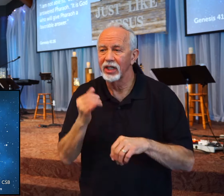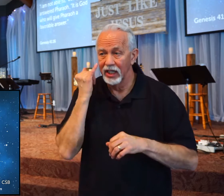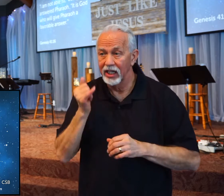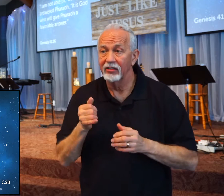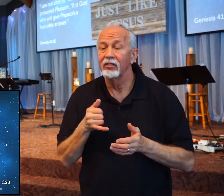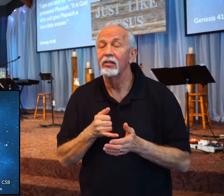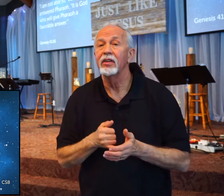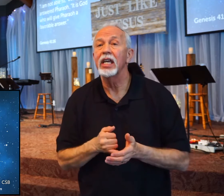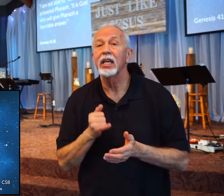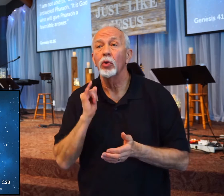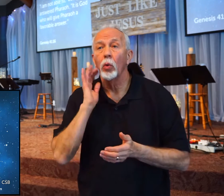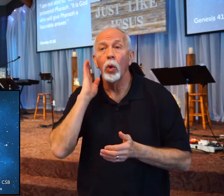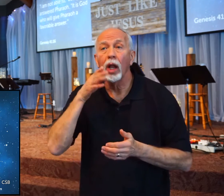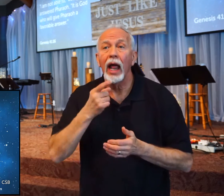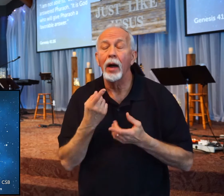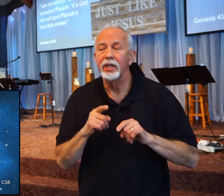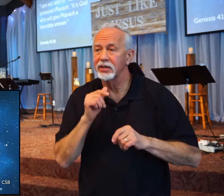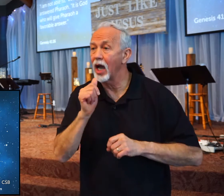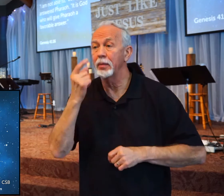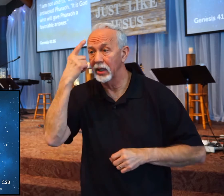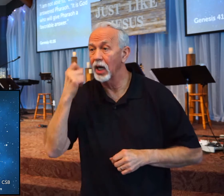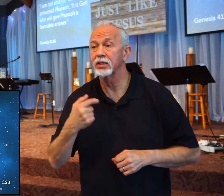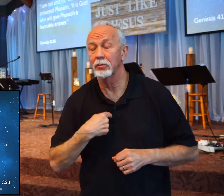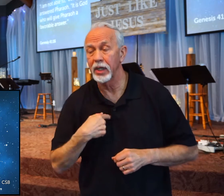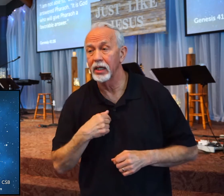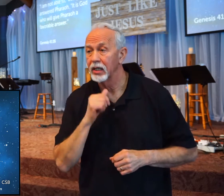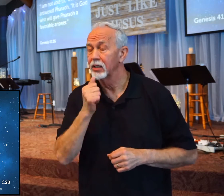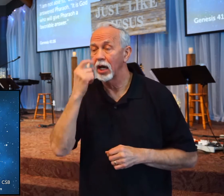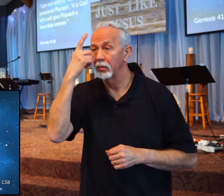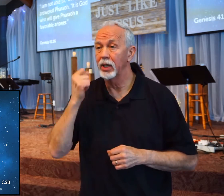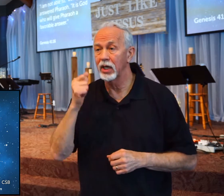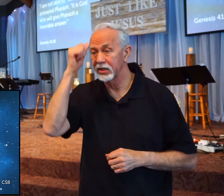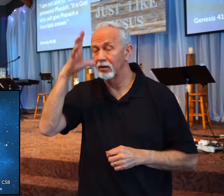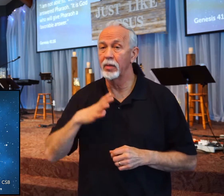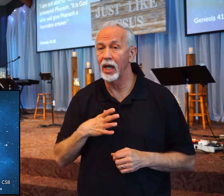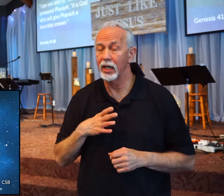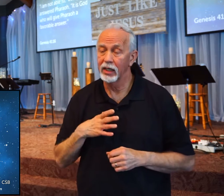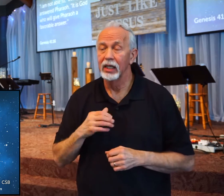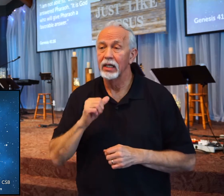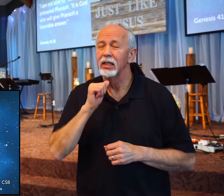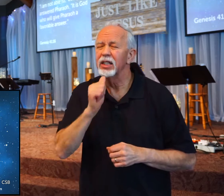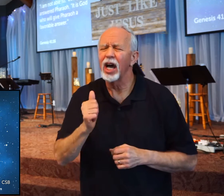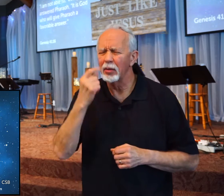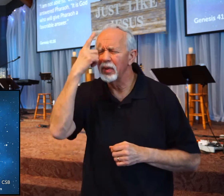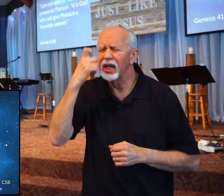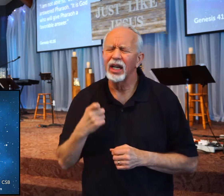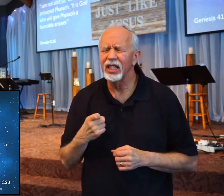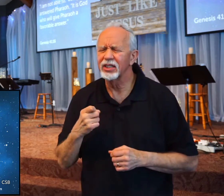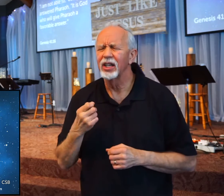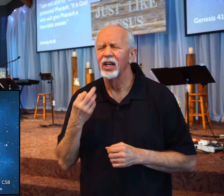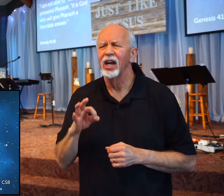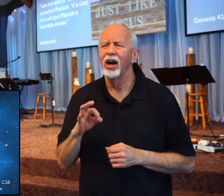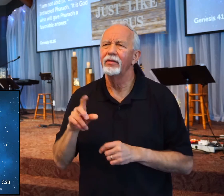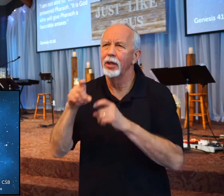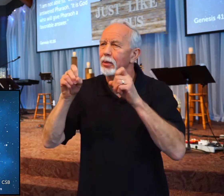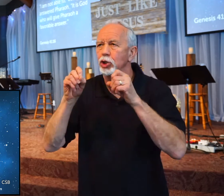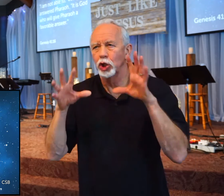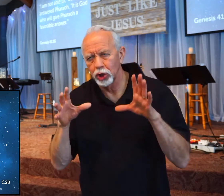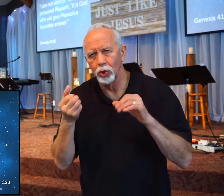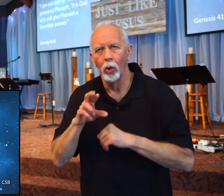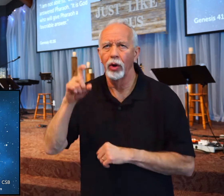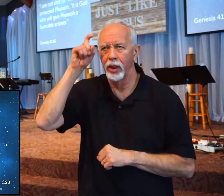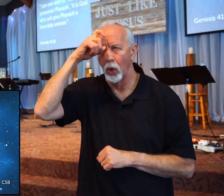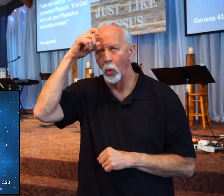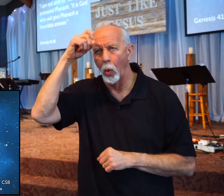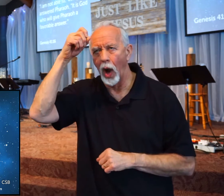happen, it's not going to be because of man. It's not going to be because of Joseph. It's not going to be because of the magicians or the